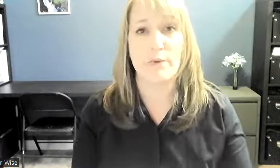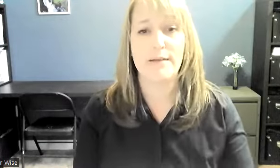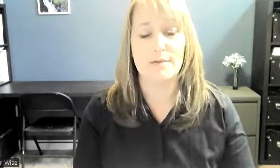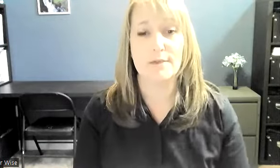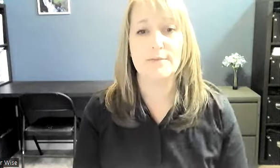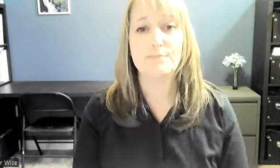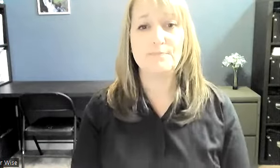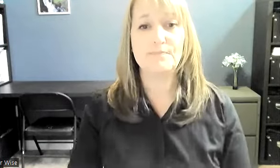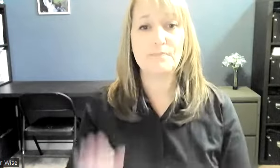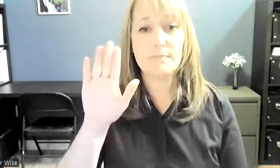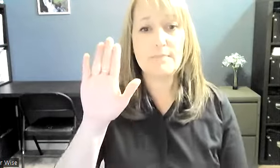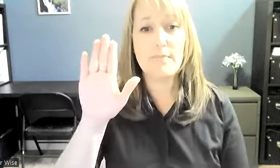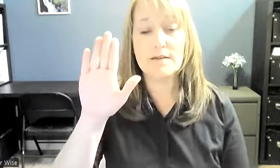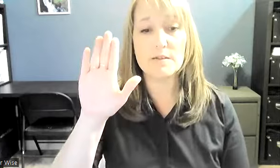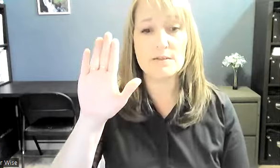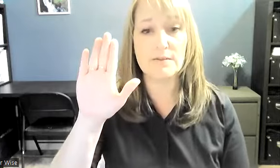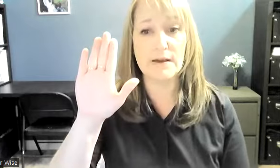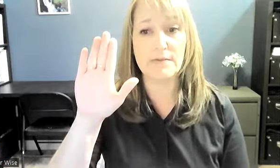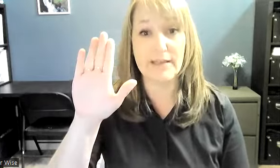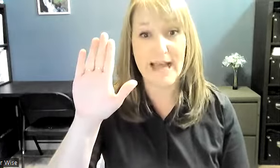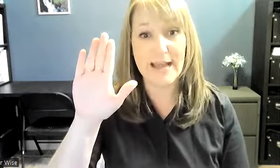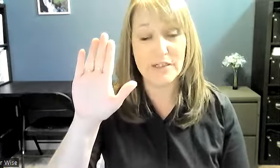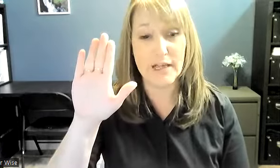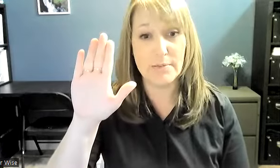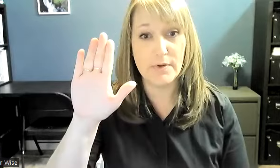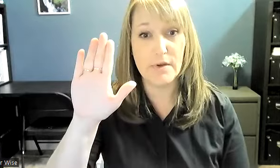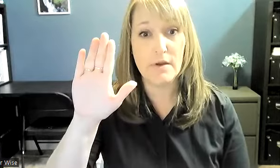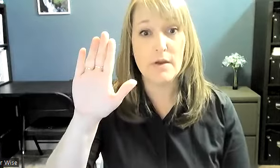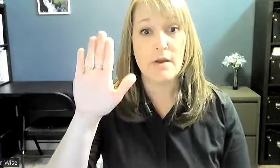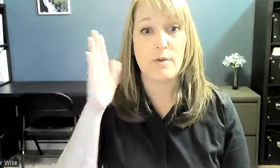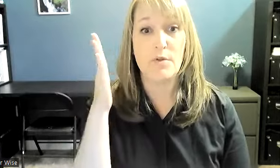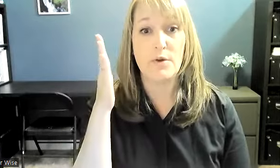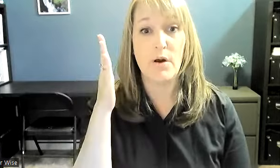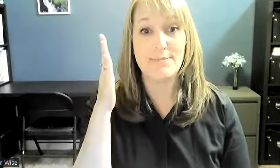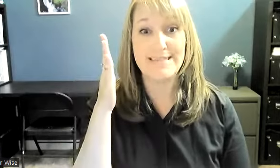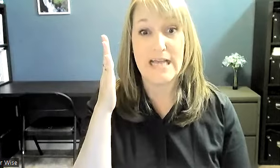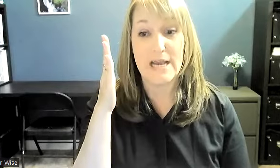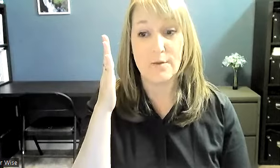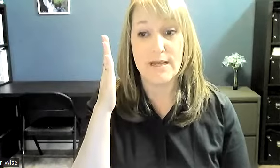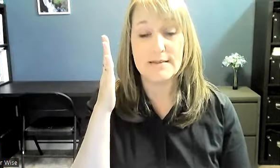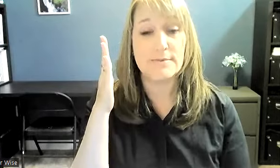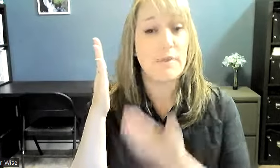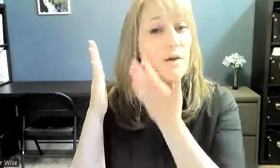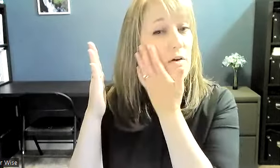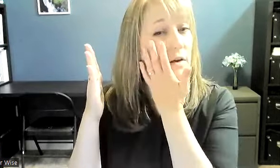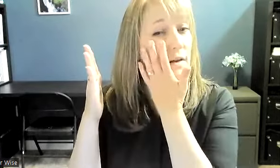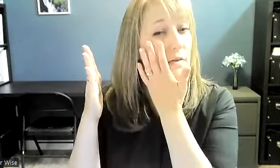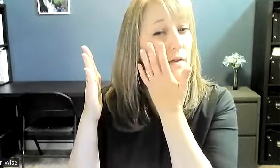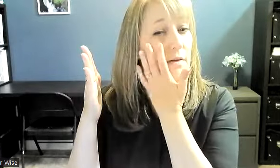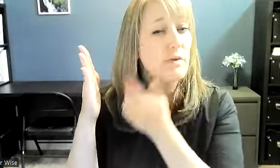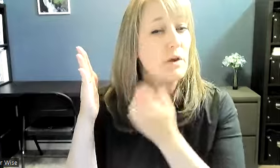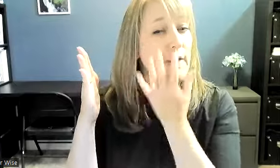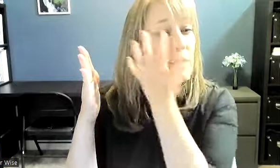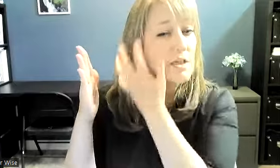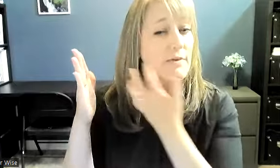graduate or whatever. So it's a flat handshake with your palms sideways, and you're gonna, the location of it is